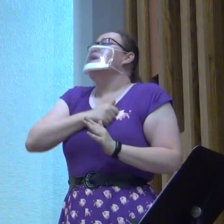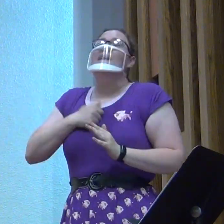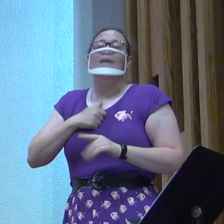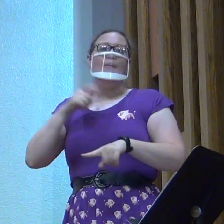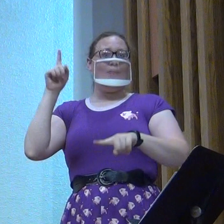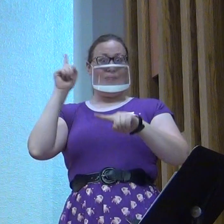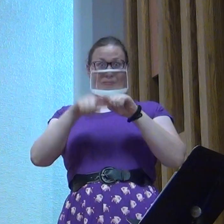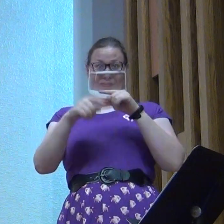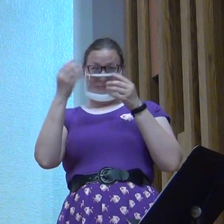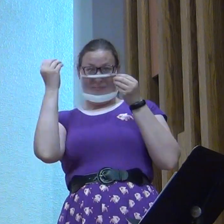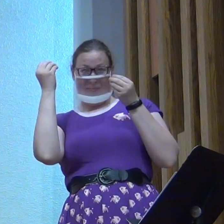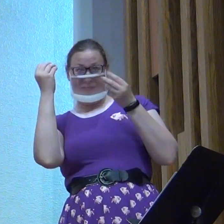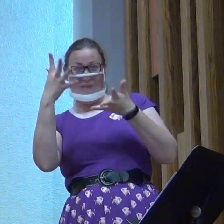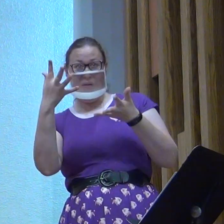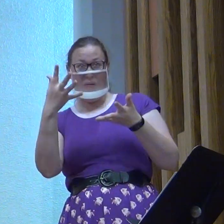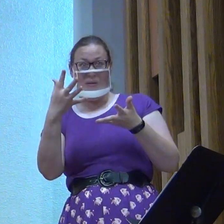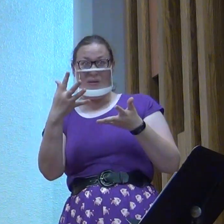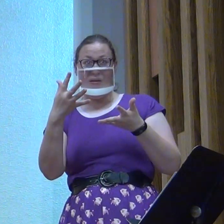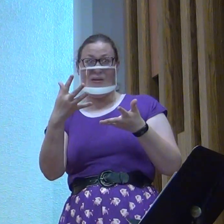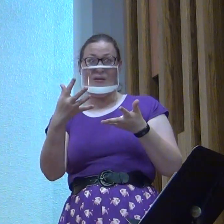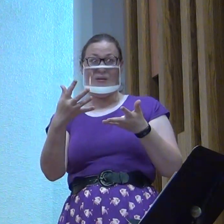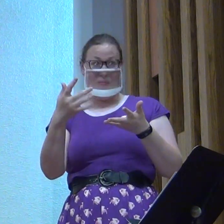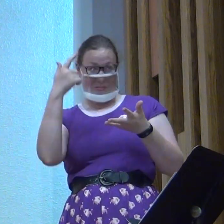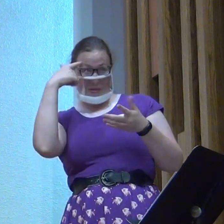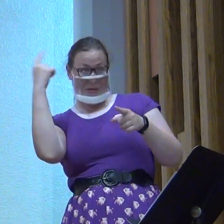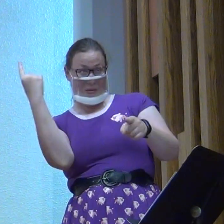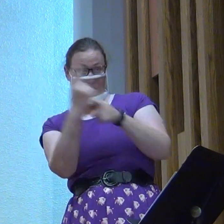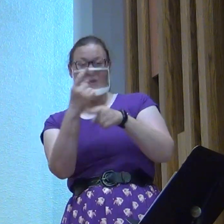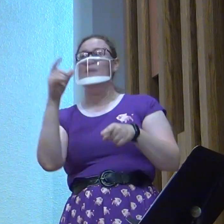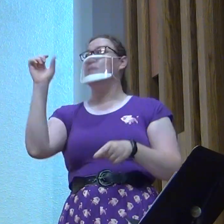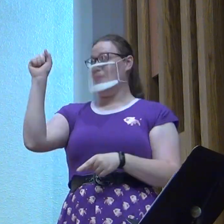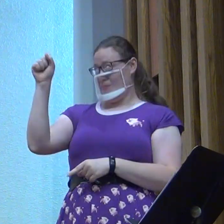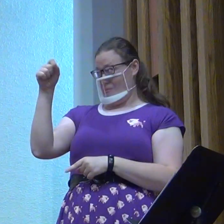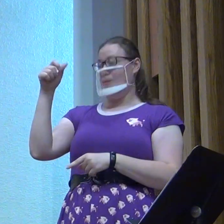A word to the wise. Someone say amen. Amen.